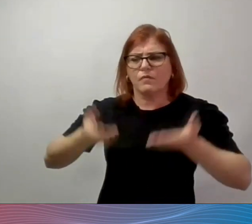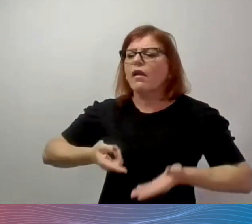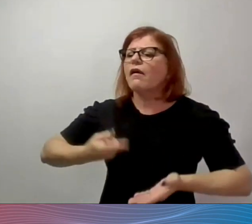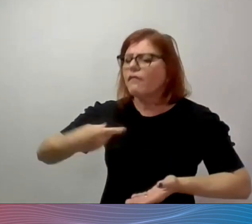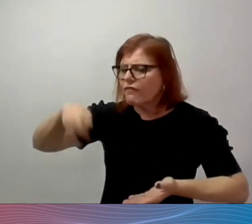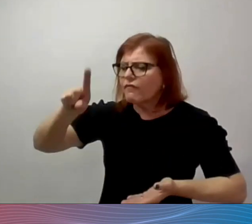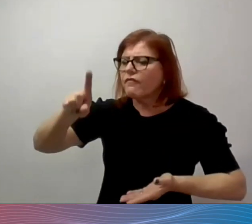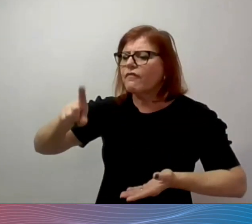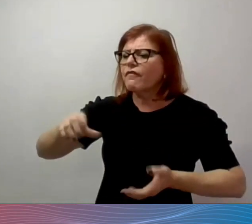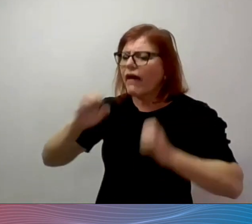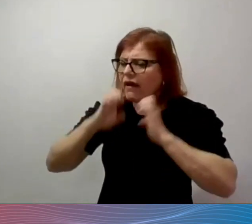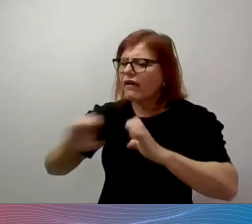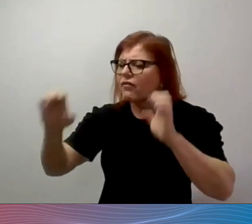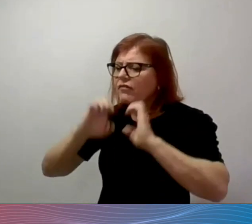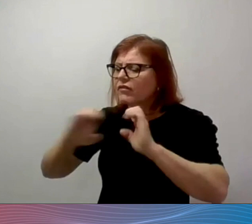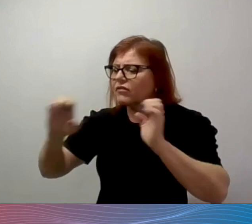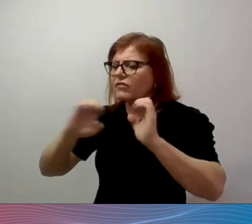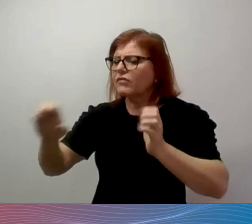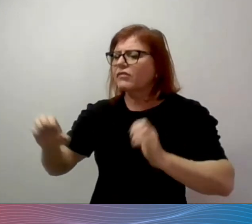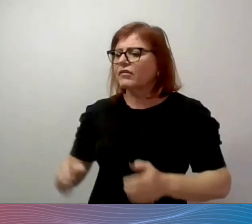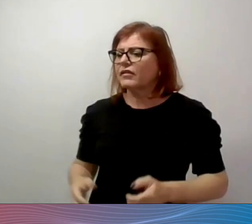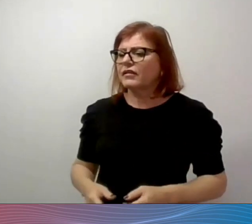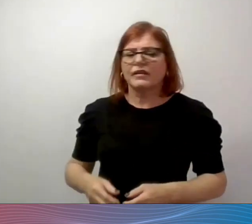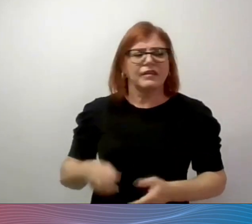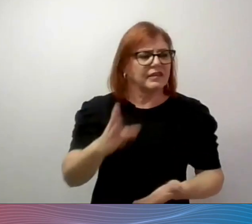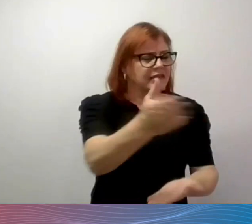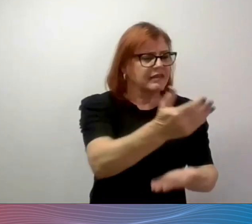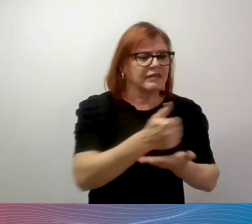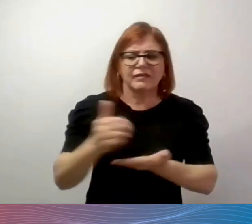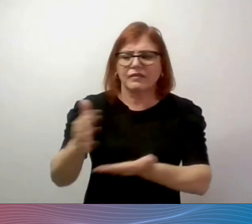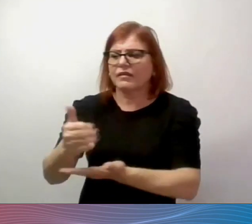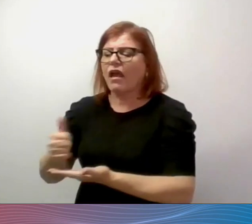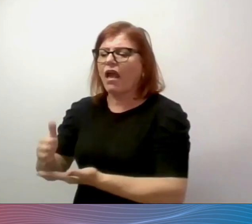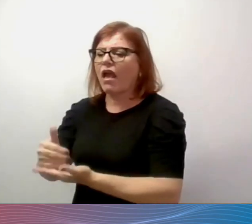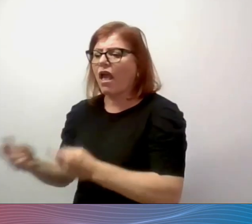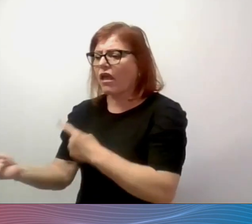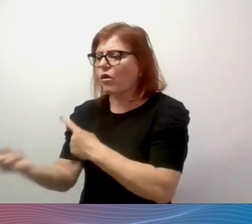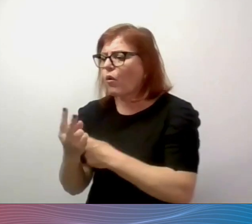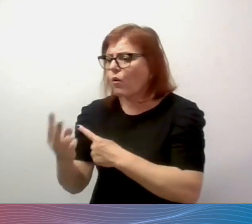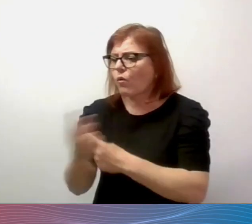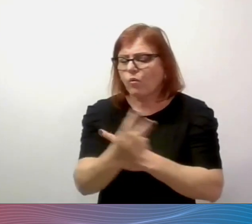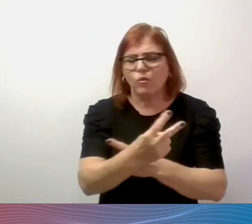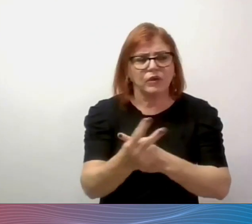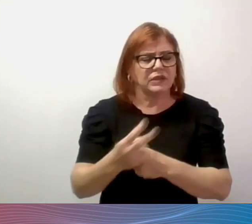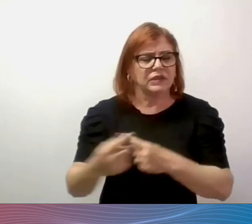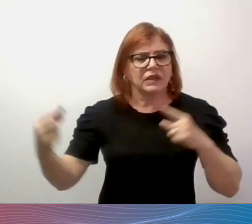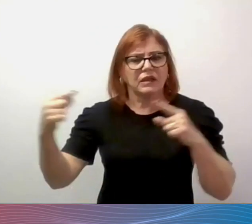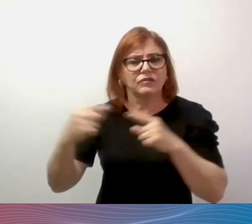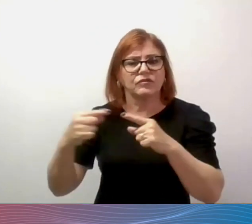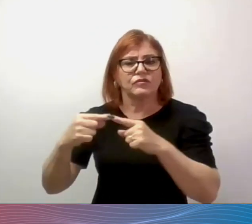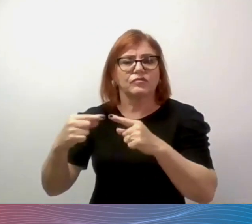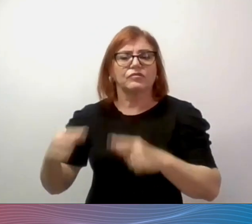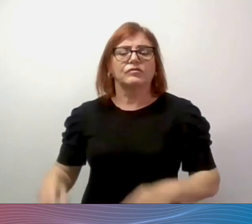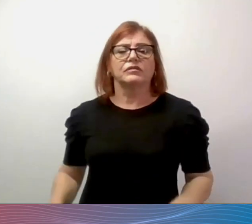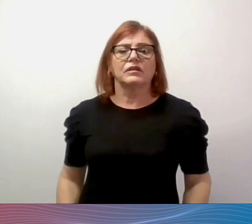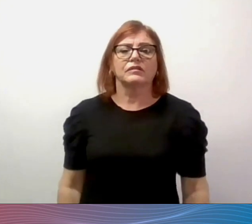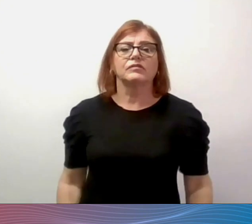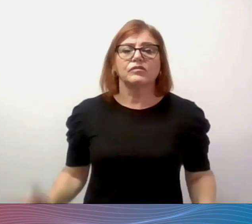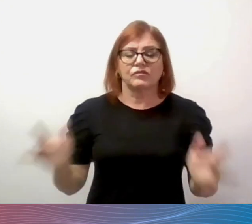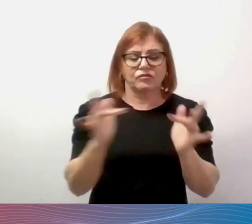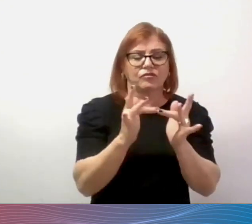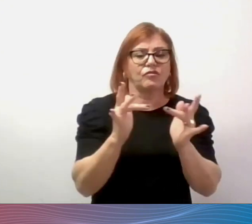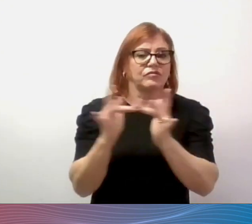do that. Trazer esses contatos para a igreja cuidar. To bring this context for the church to take care of them. Às vezes quem